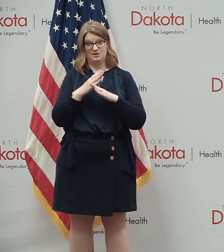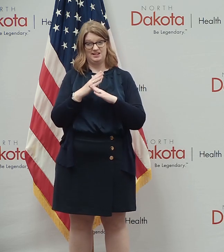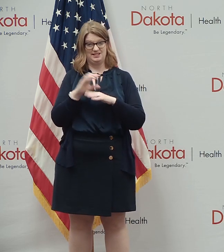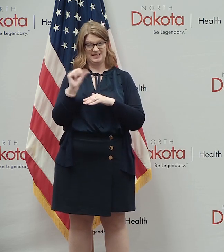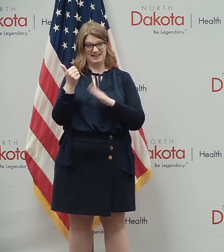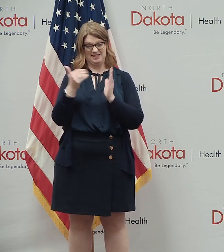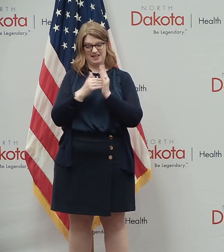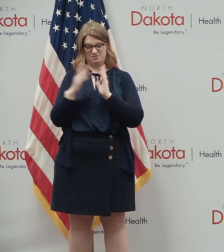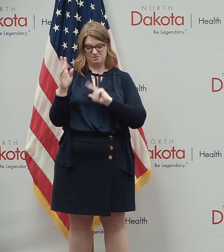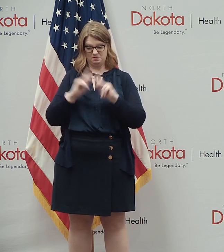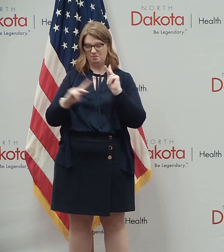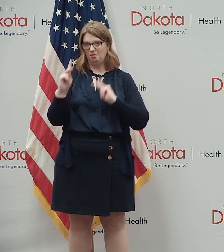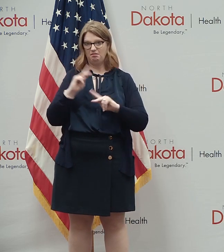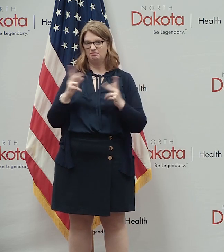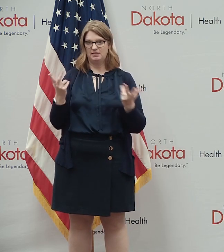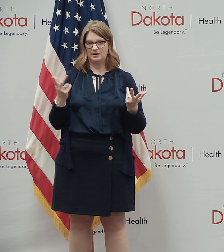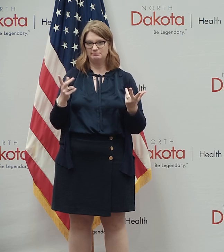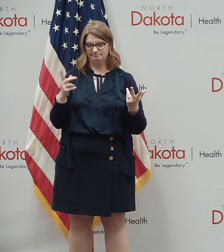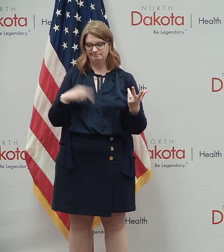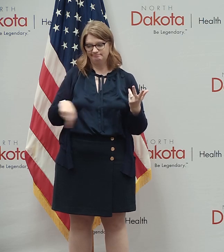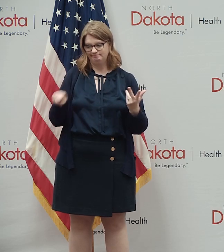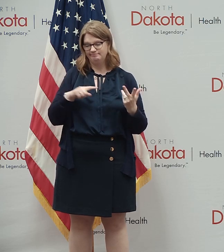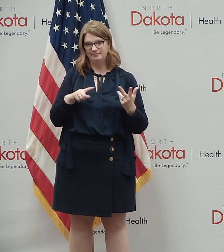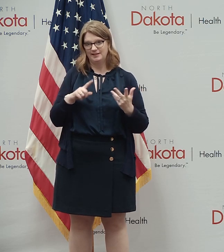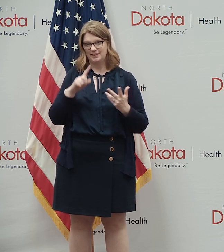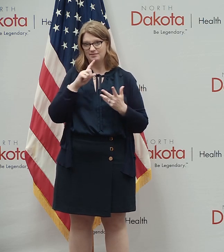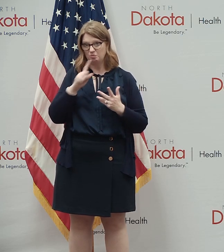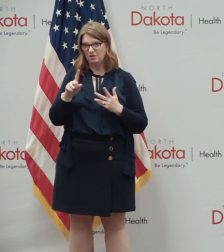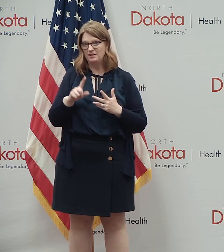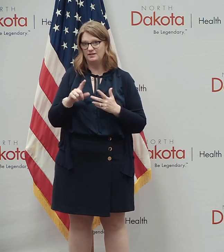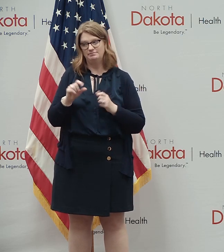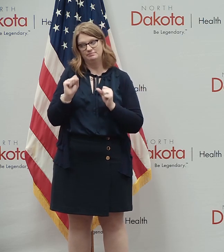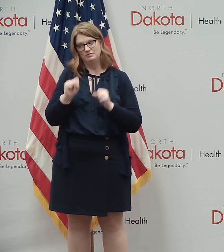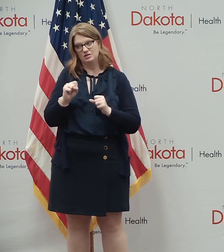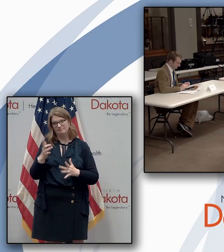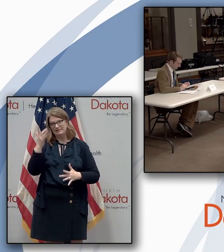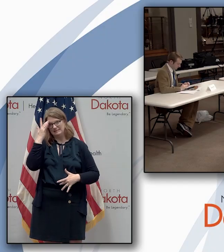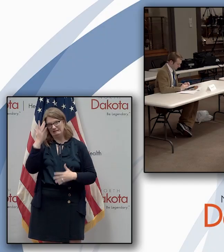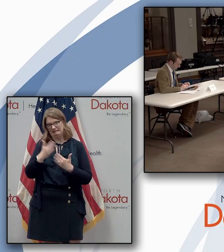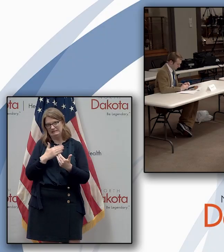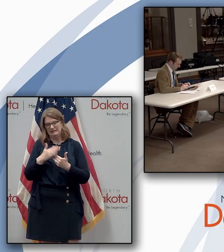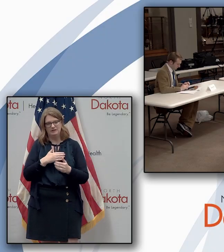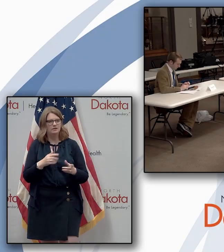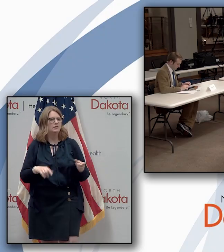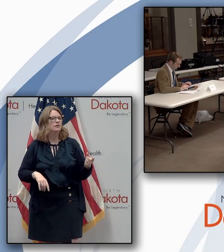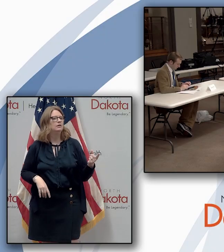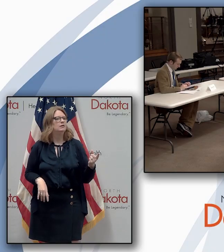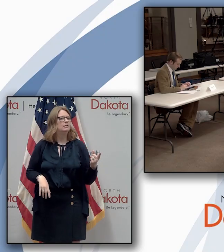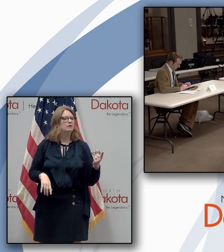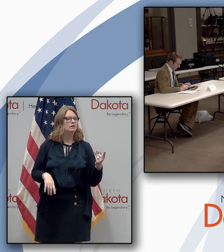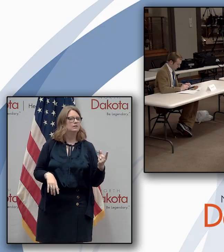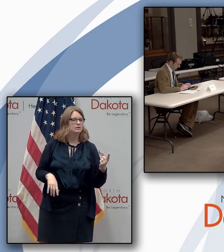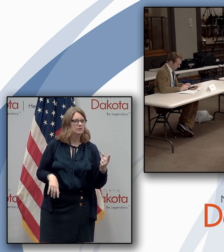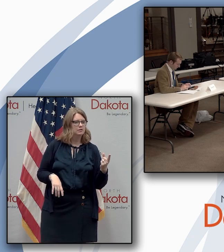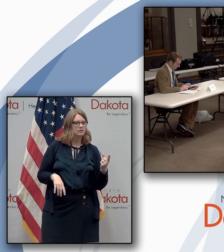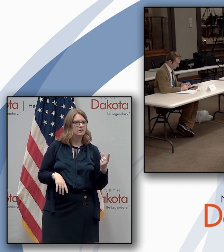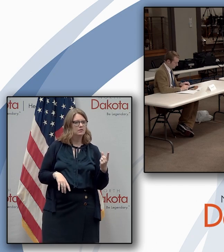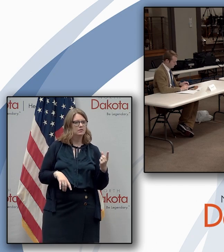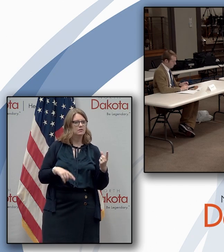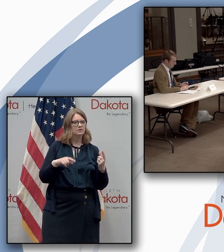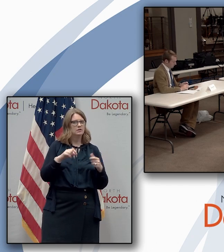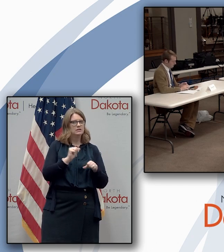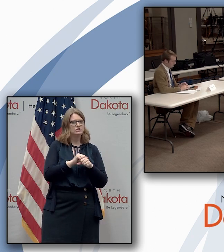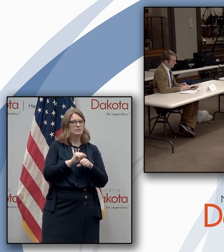are at real risk from this. Dave? Governor, do you have any idea how many jobs are open in the state of North Dakota